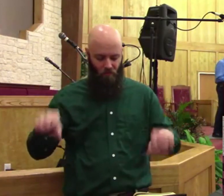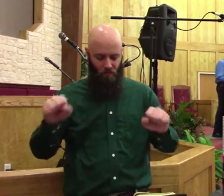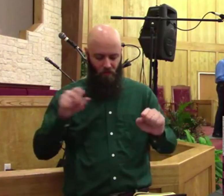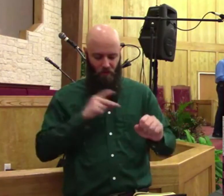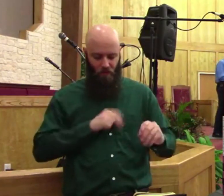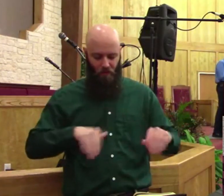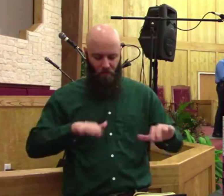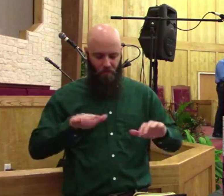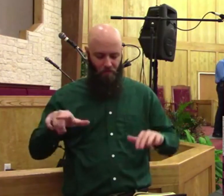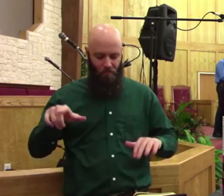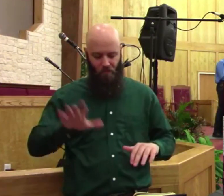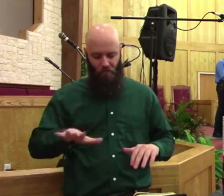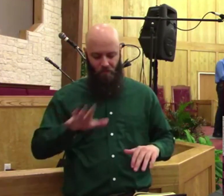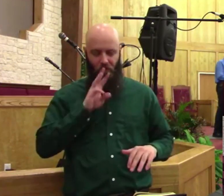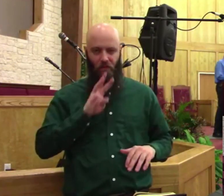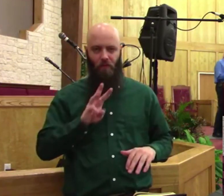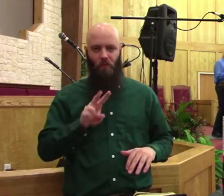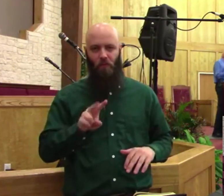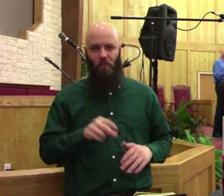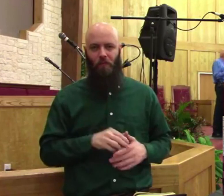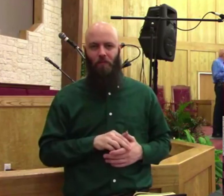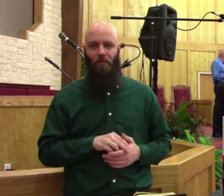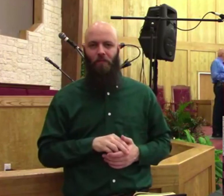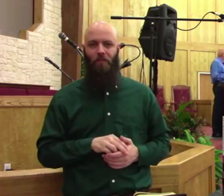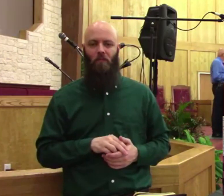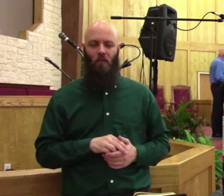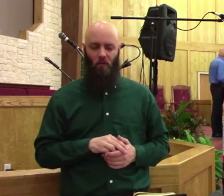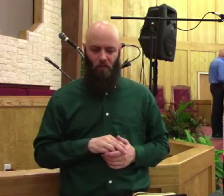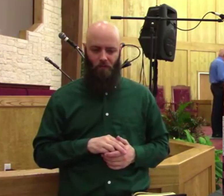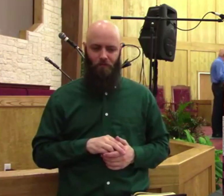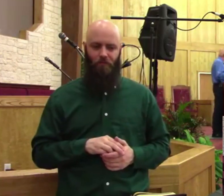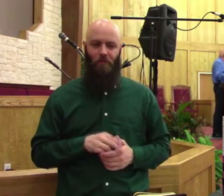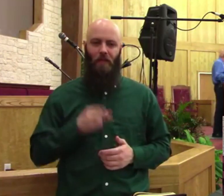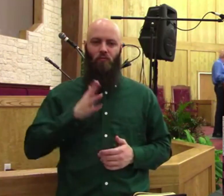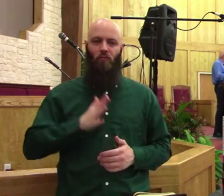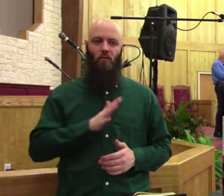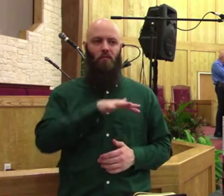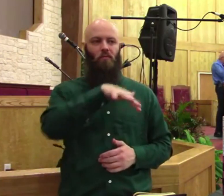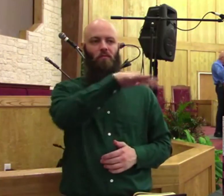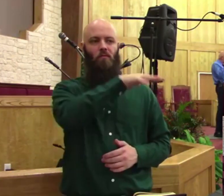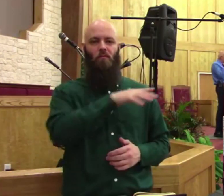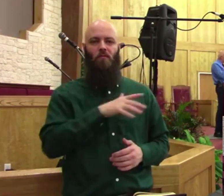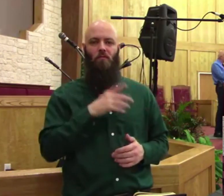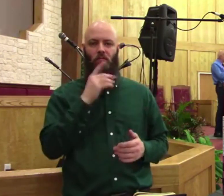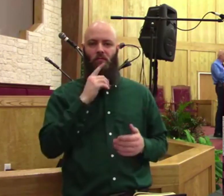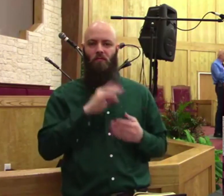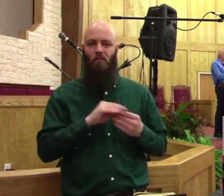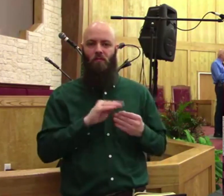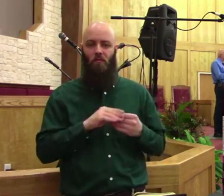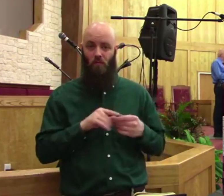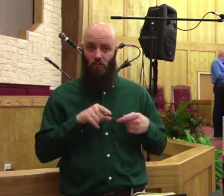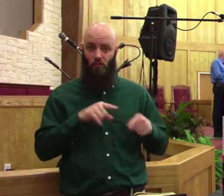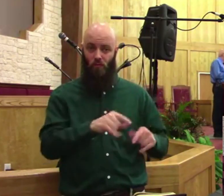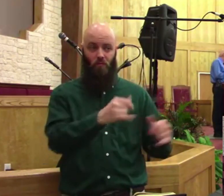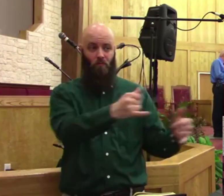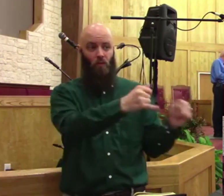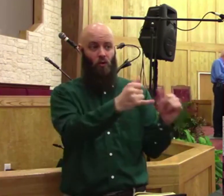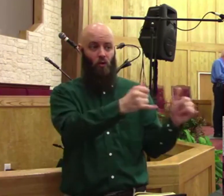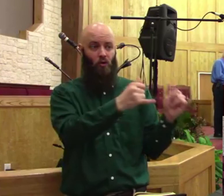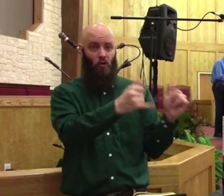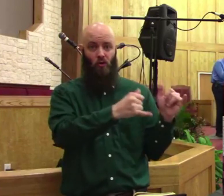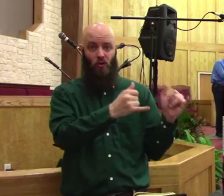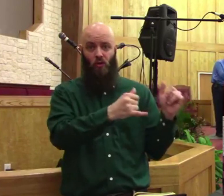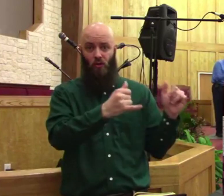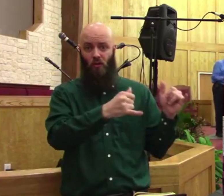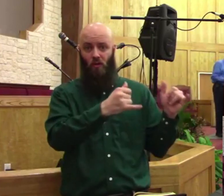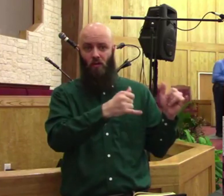old. And again, the historians record that while this party's going on, and in particular in the as